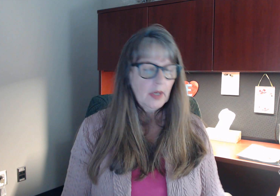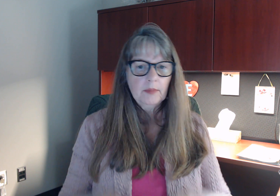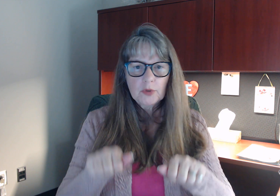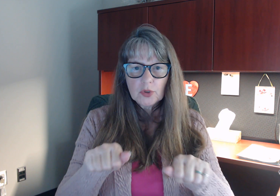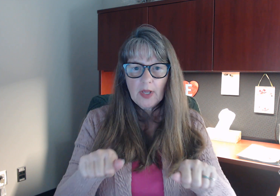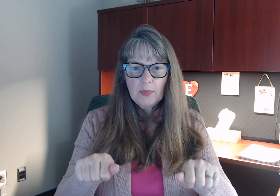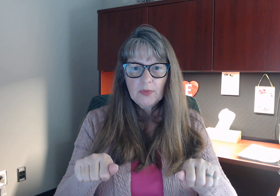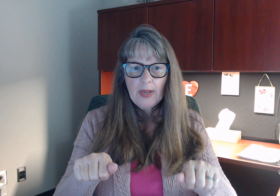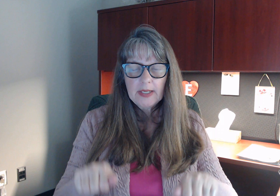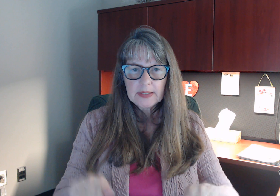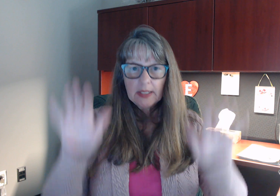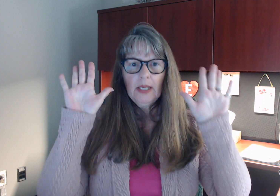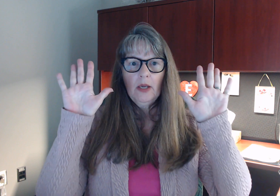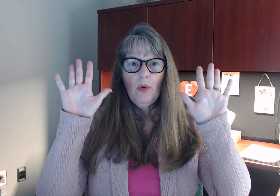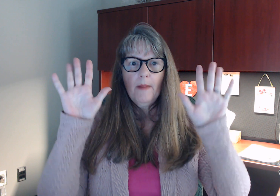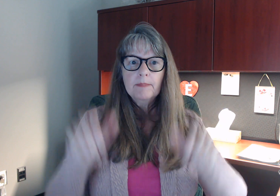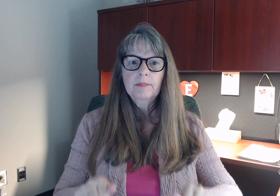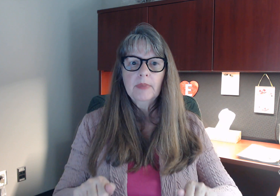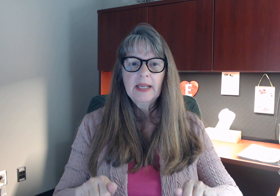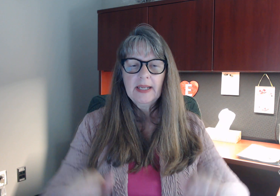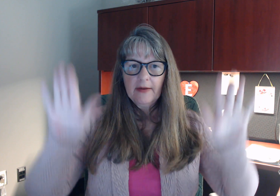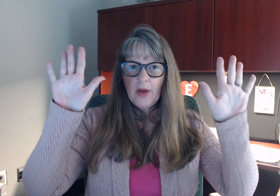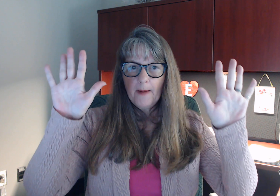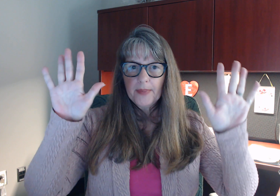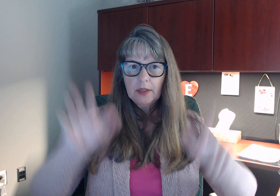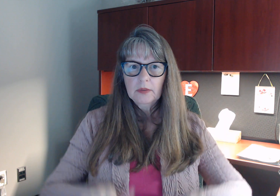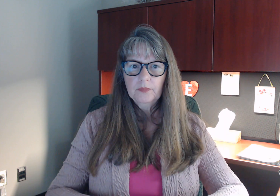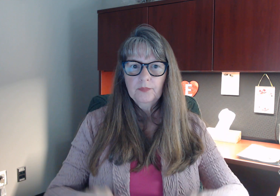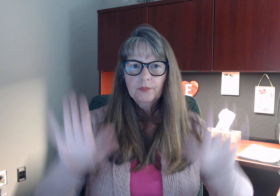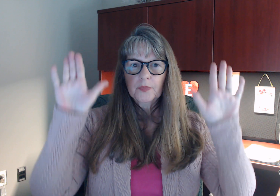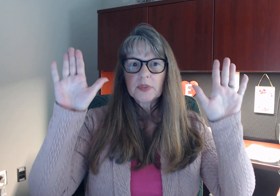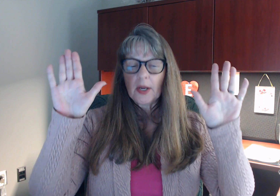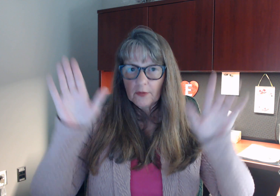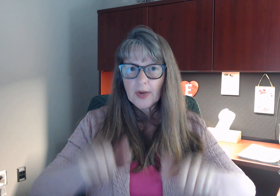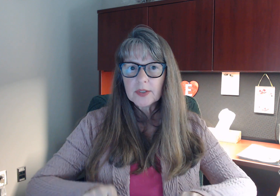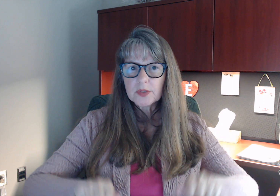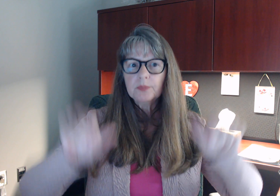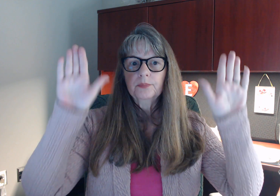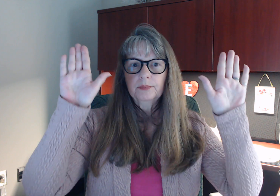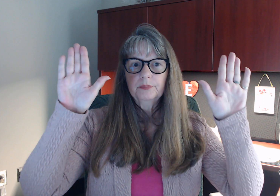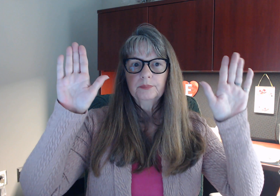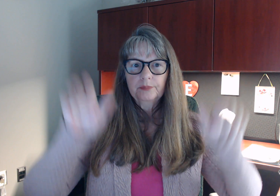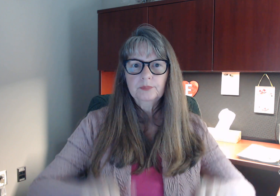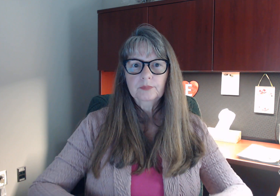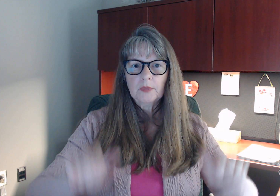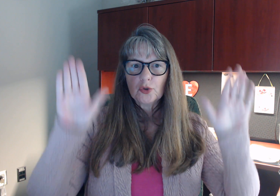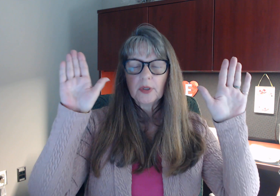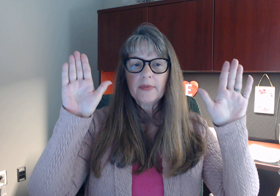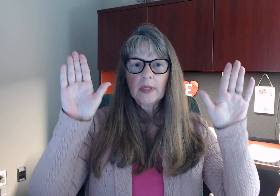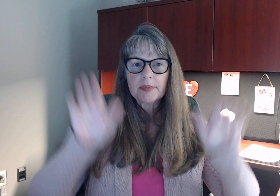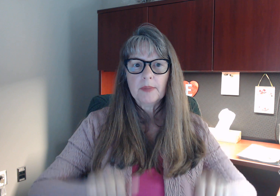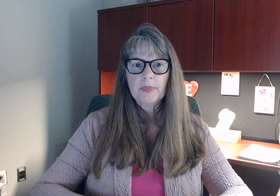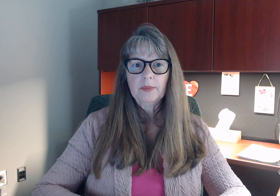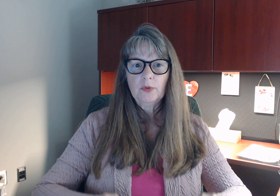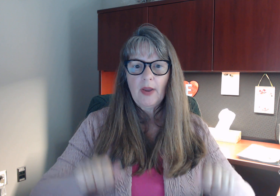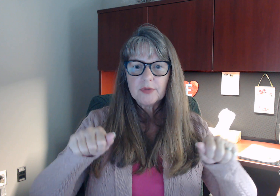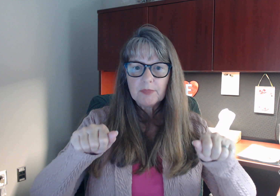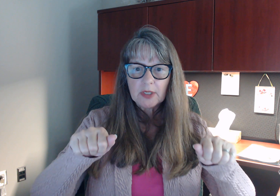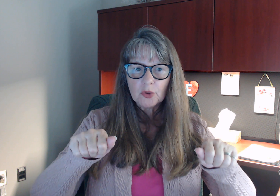You start out with your A's and go up, give up, sacrifice, because you're giving up something. You have something in your